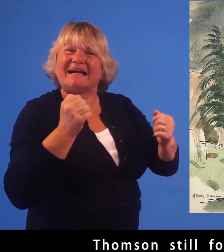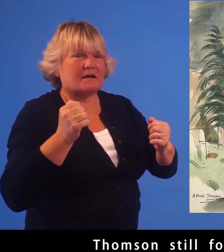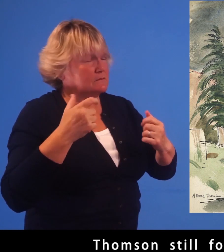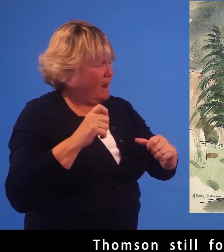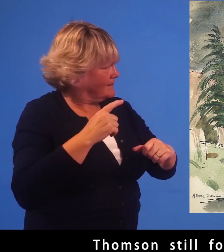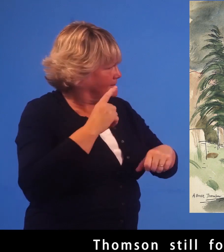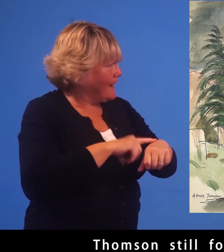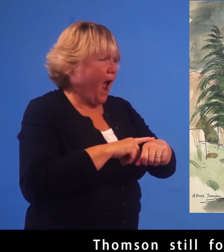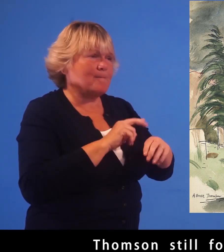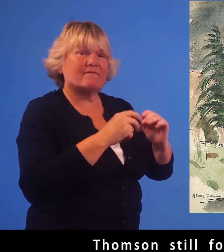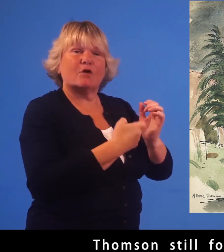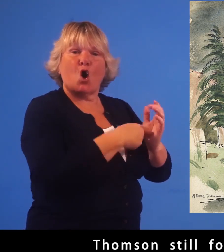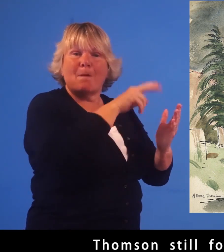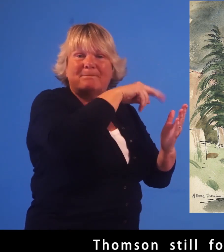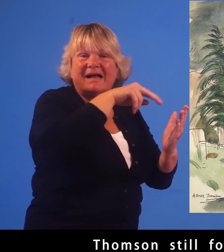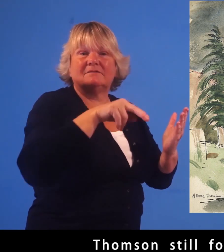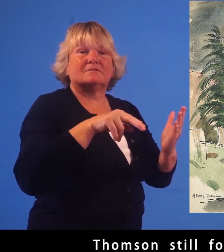Thomson still found time to paint,